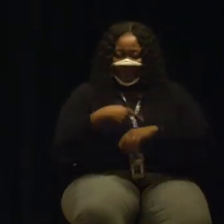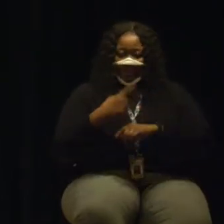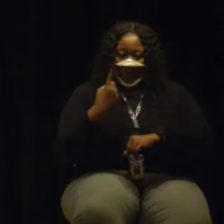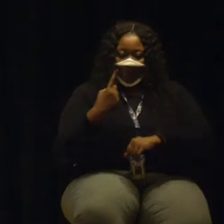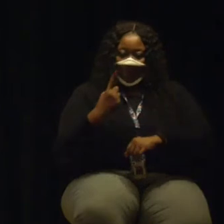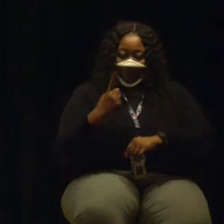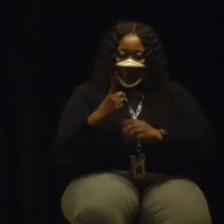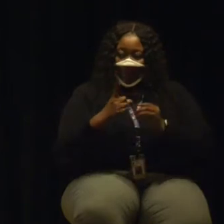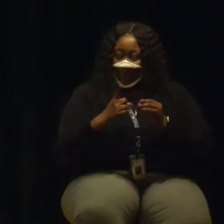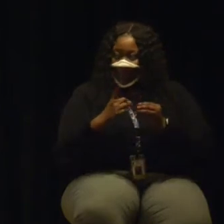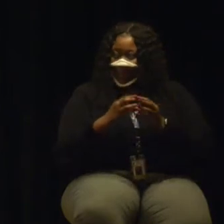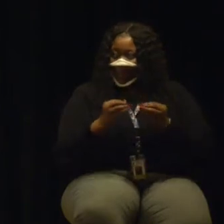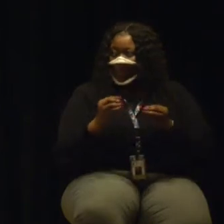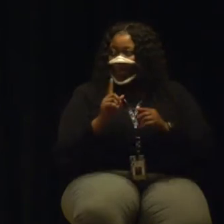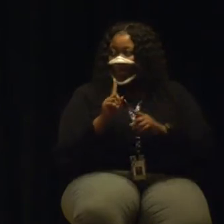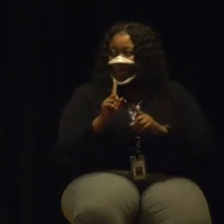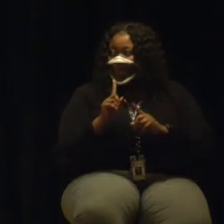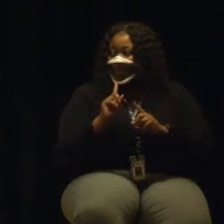Yeah, exactly. Hey, thanks for that question, man.